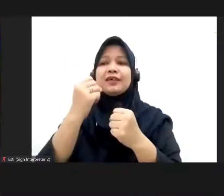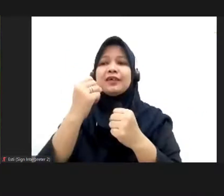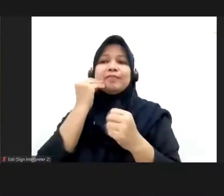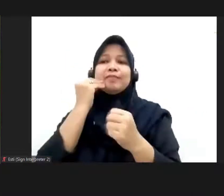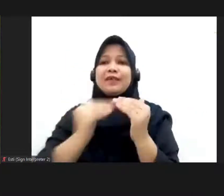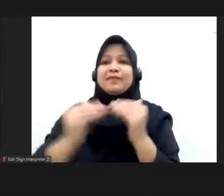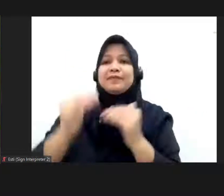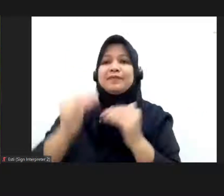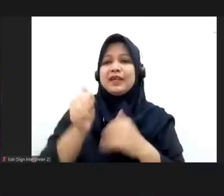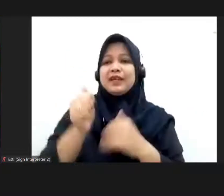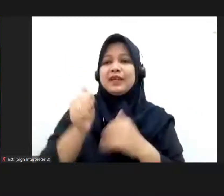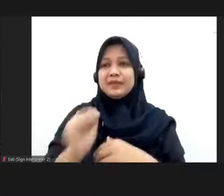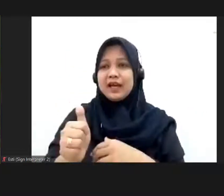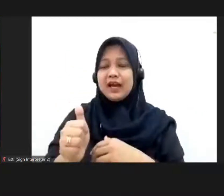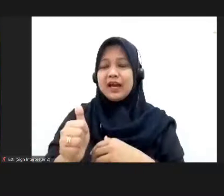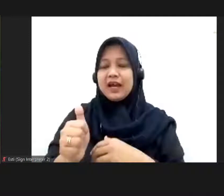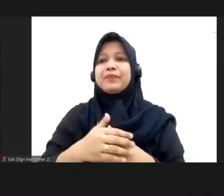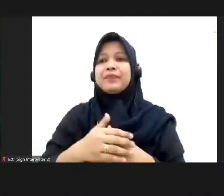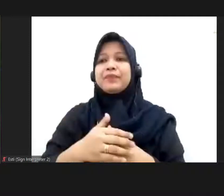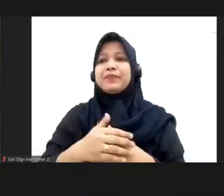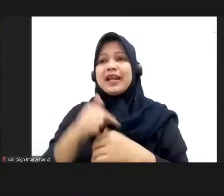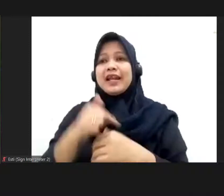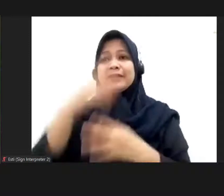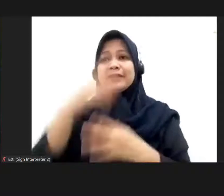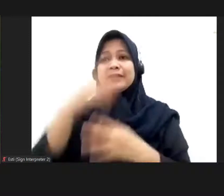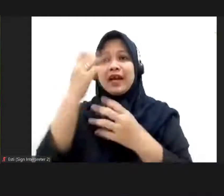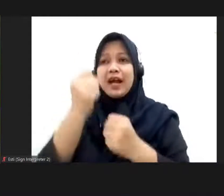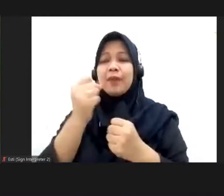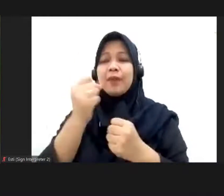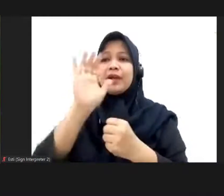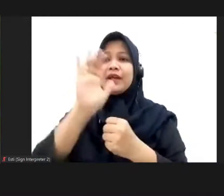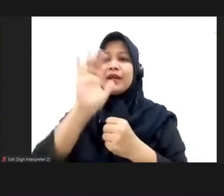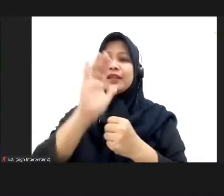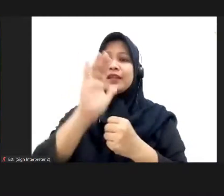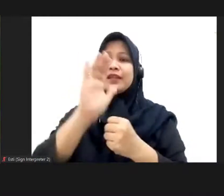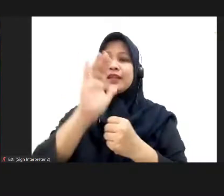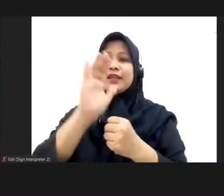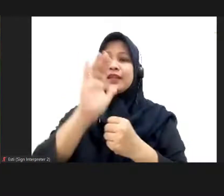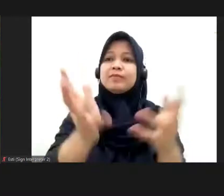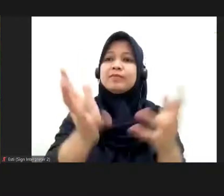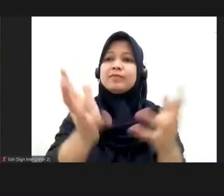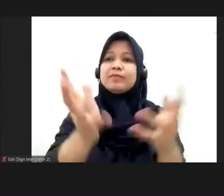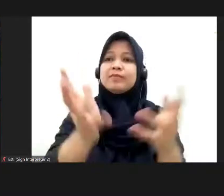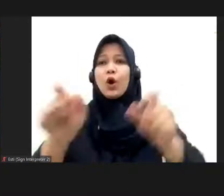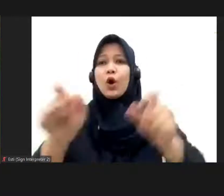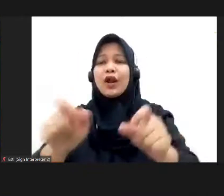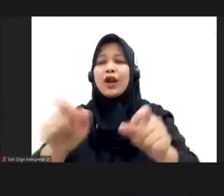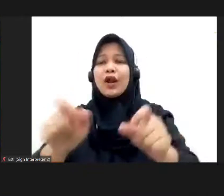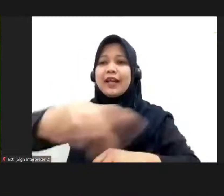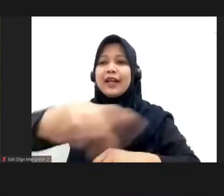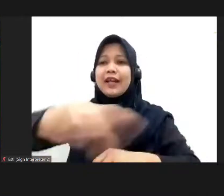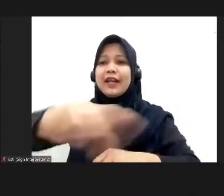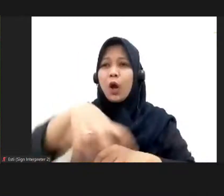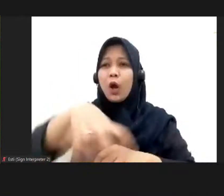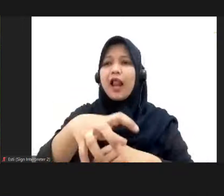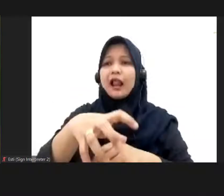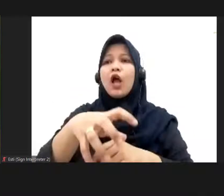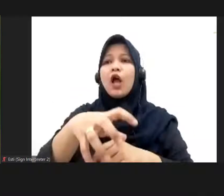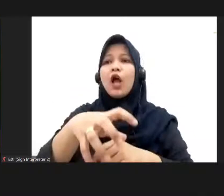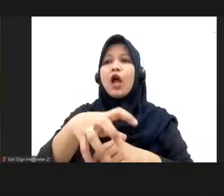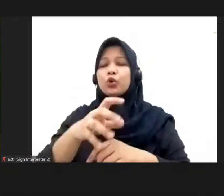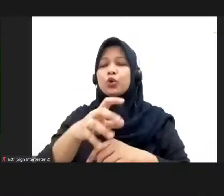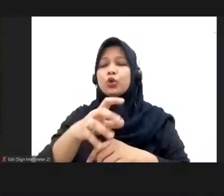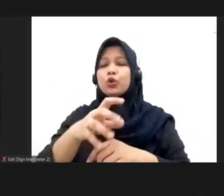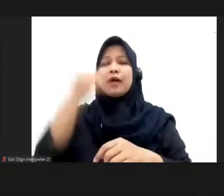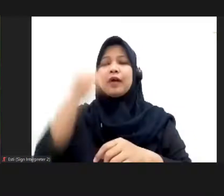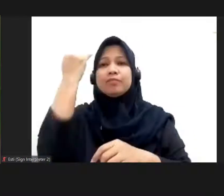importance of the empowering and supporting a local initiative to create in intervention and the innovation